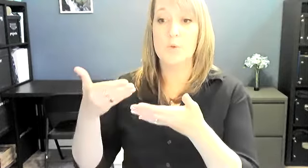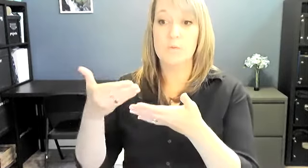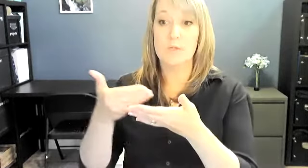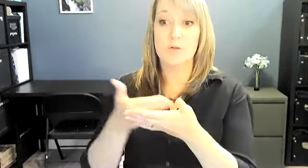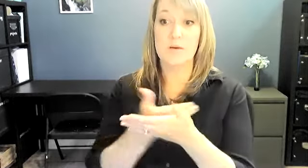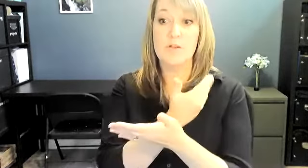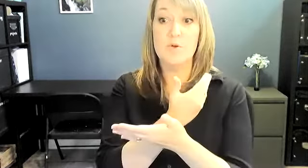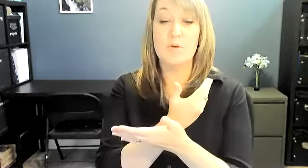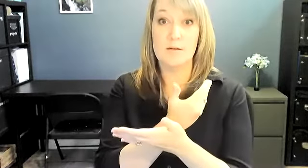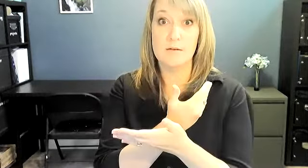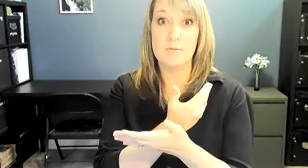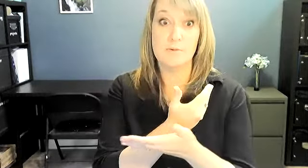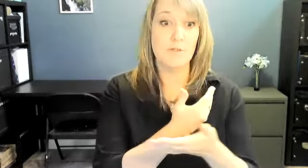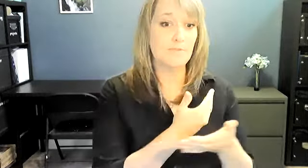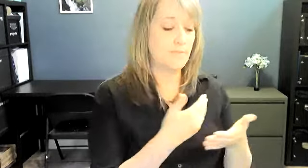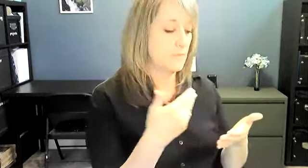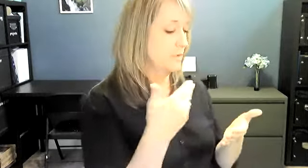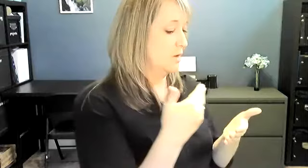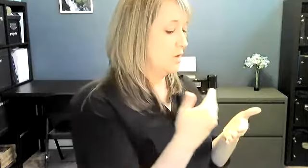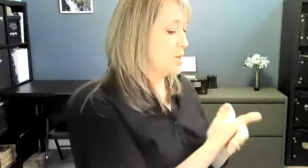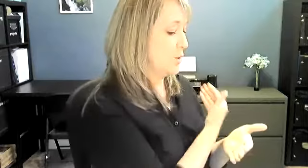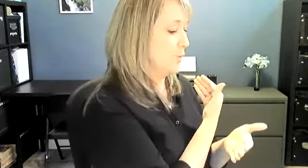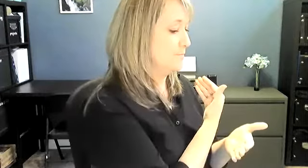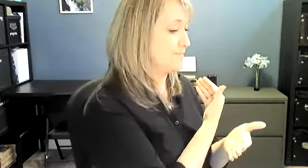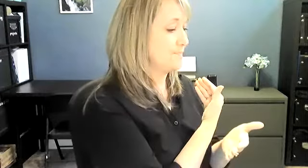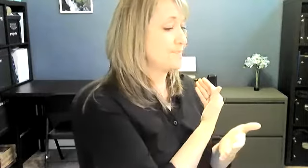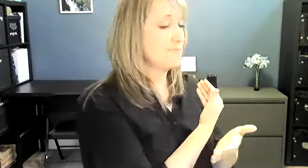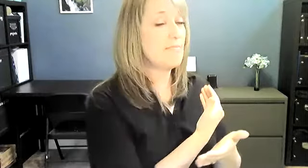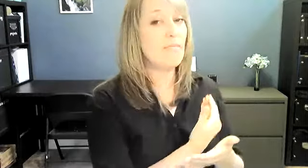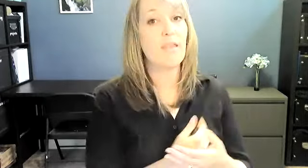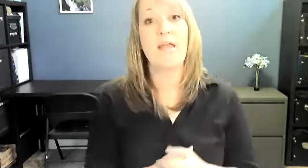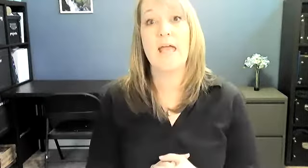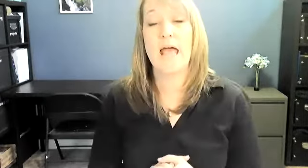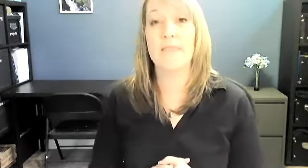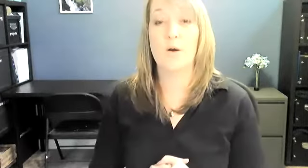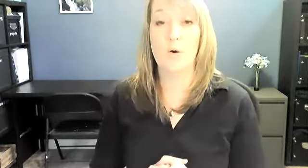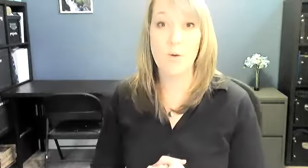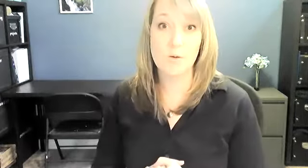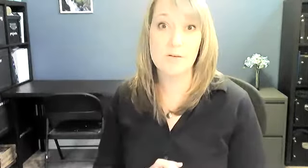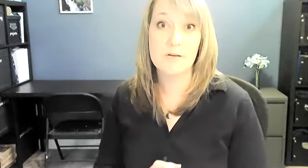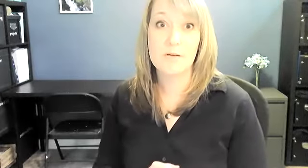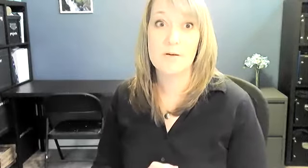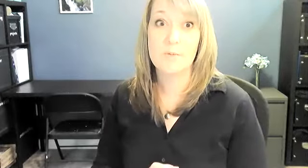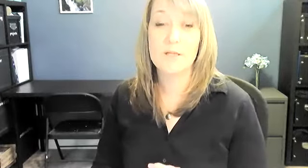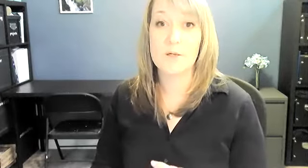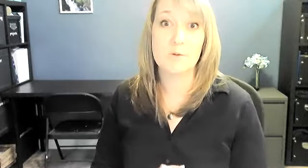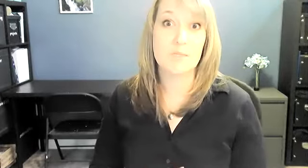New, we learned that with New Year, remember? New. And then old, we learned when we talked